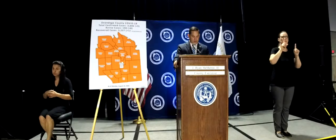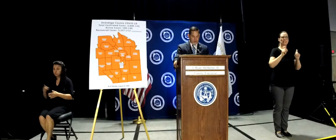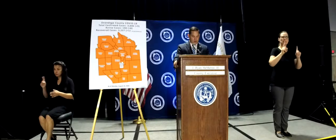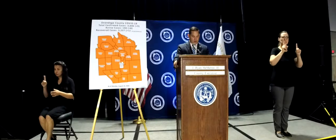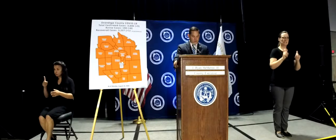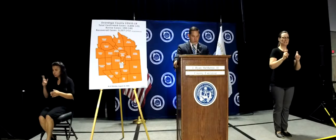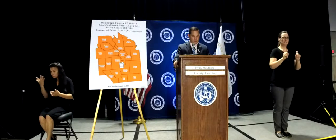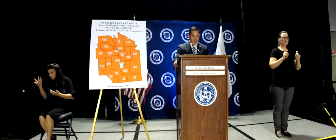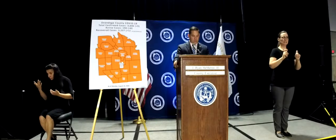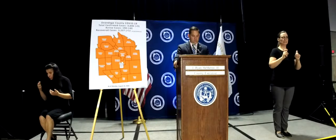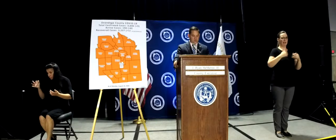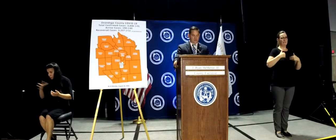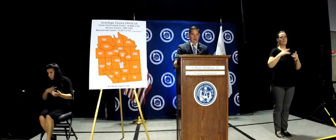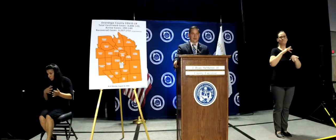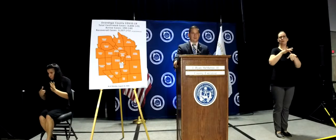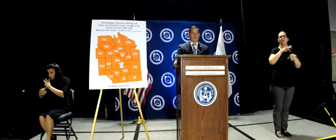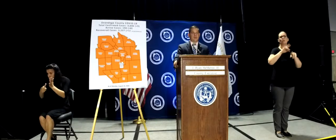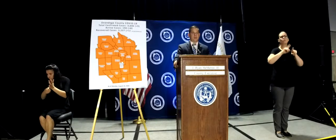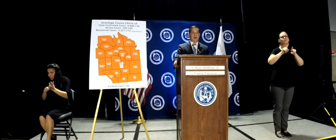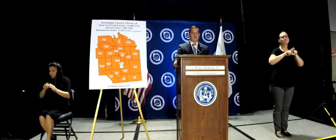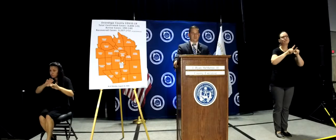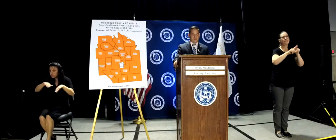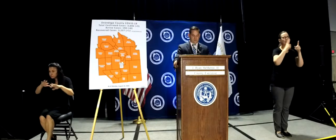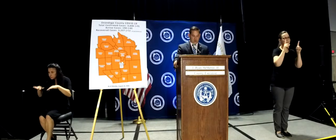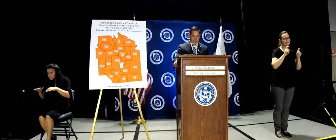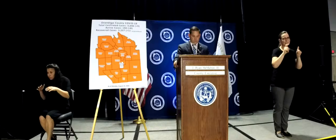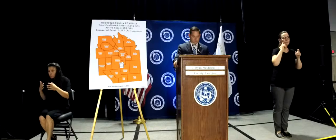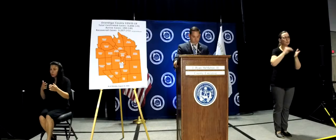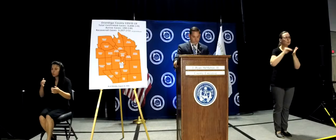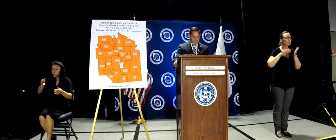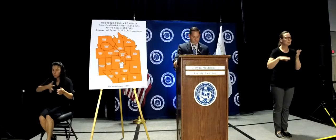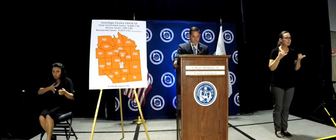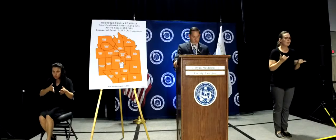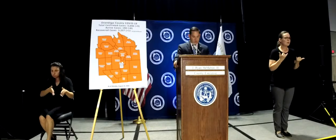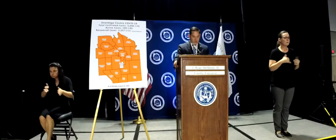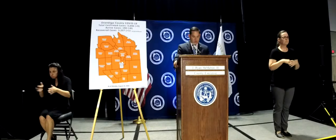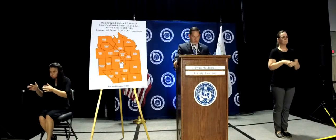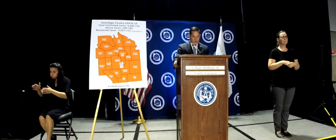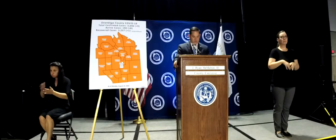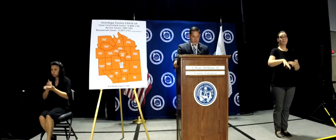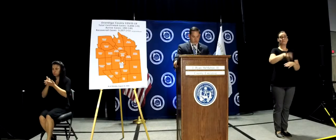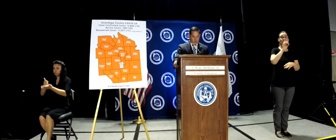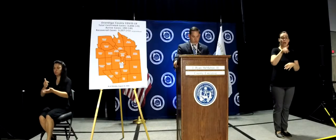that certainly helps us find pockets of infection.